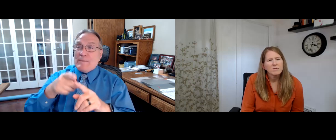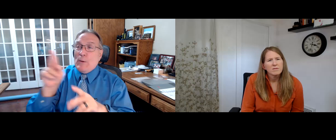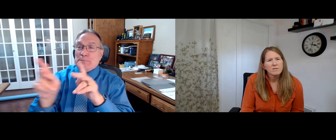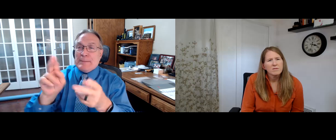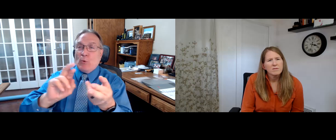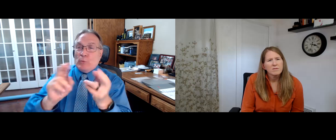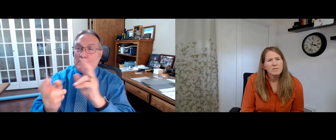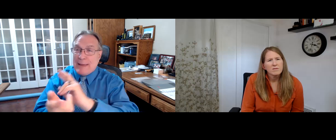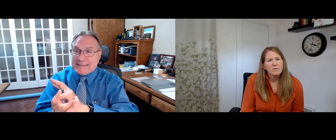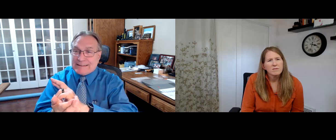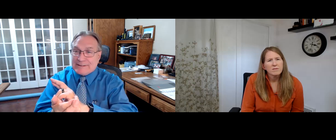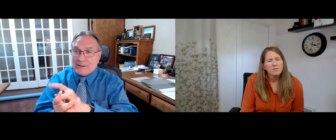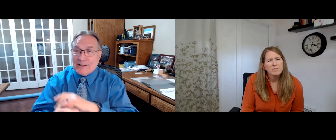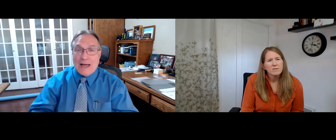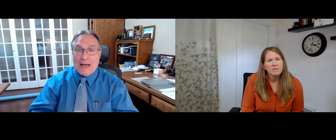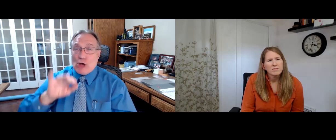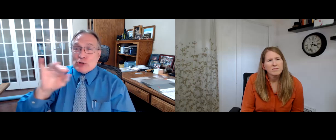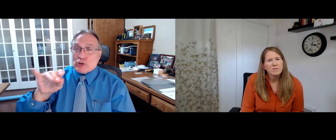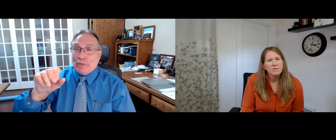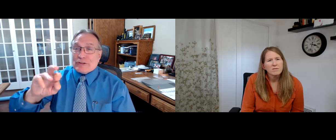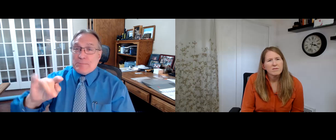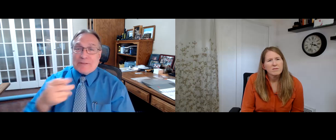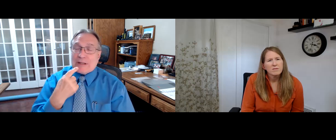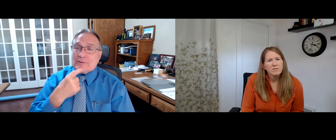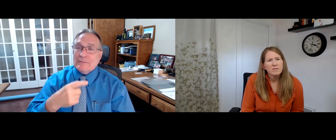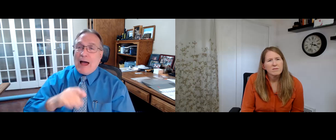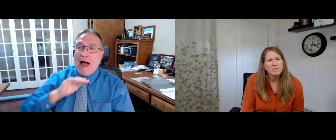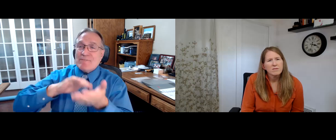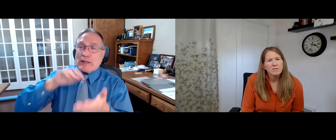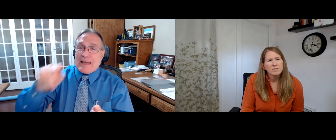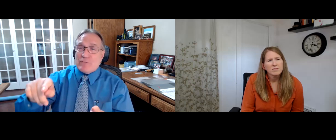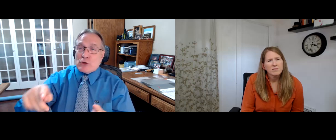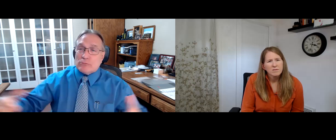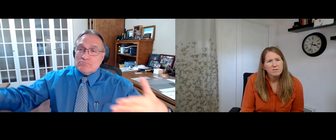when those people repented, Joseph Smith says, I forgive you.